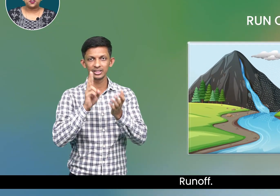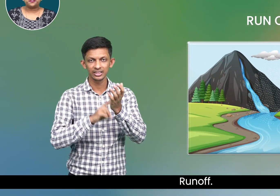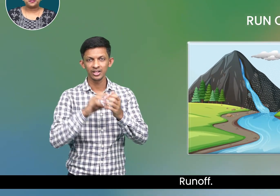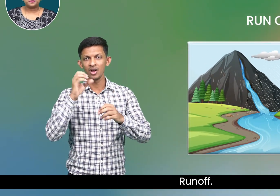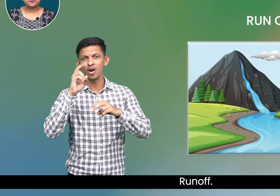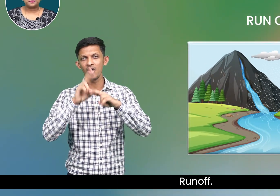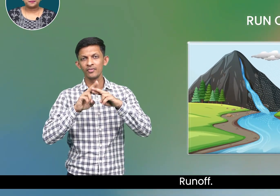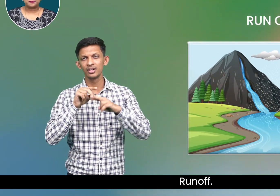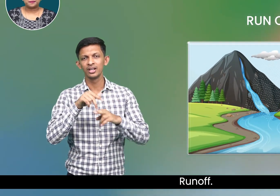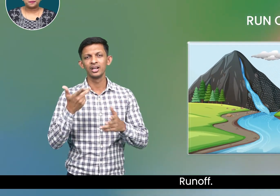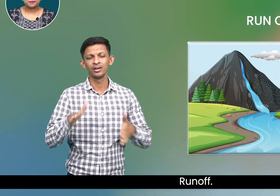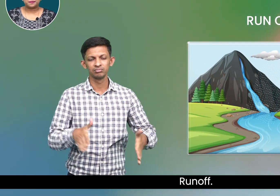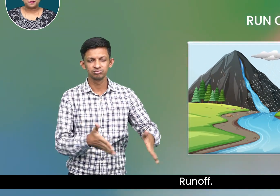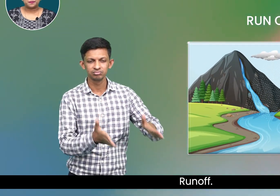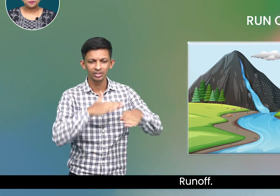Runoff.